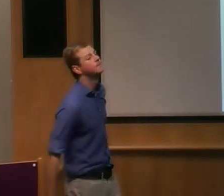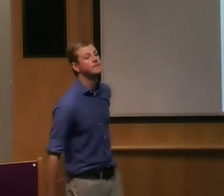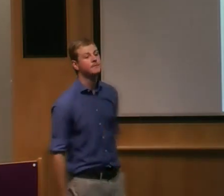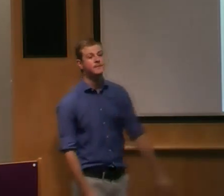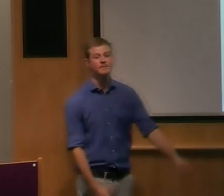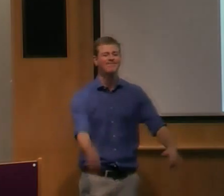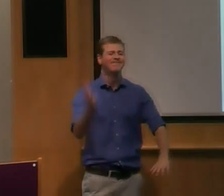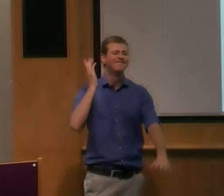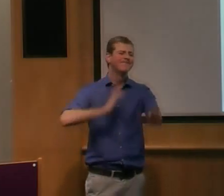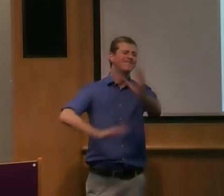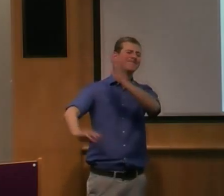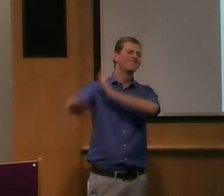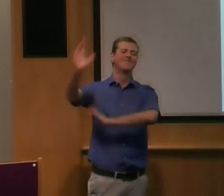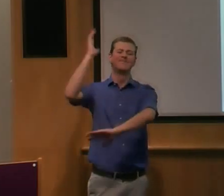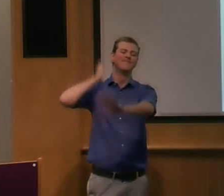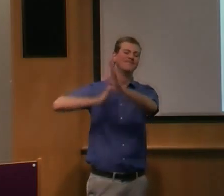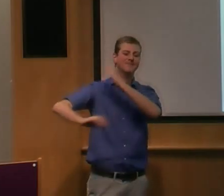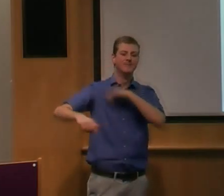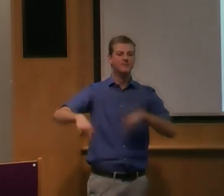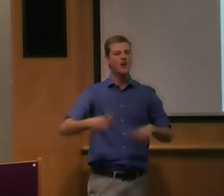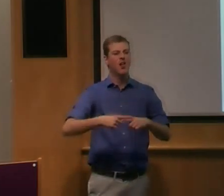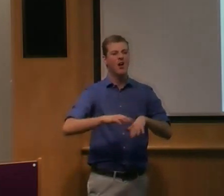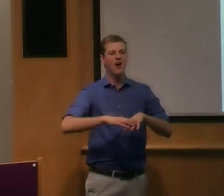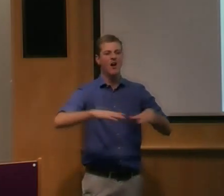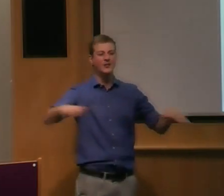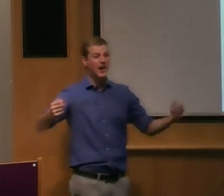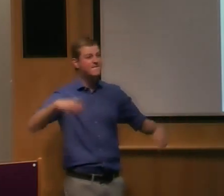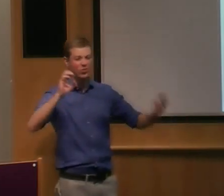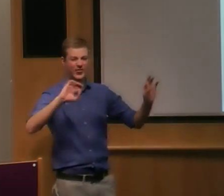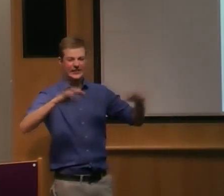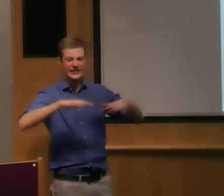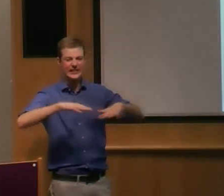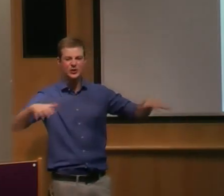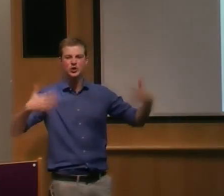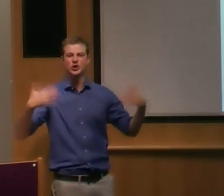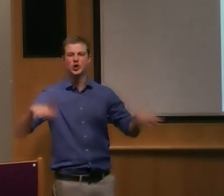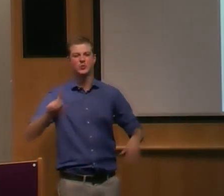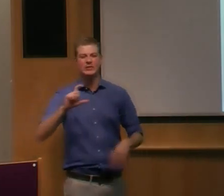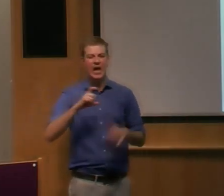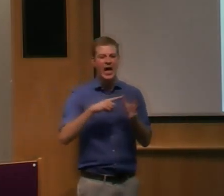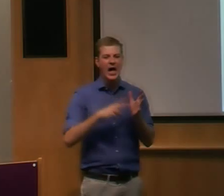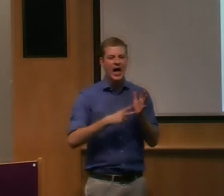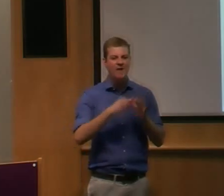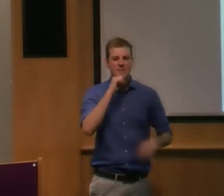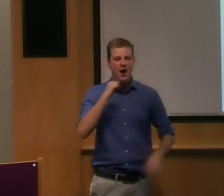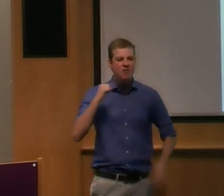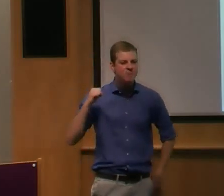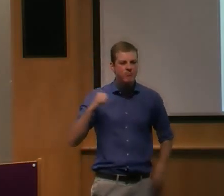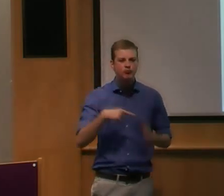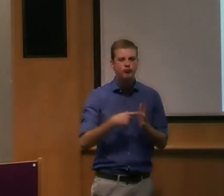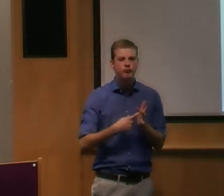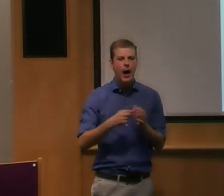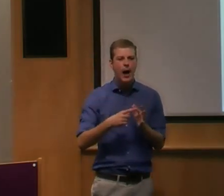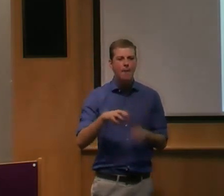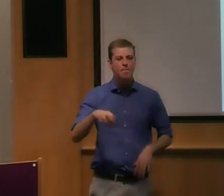deaf community. But globalisation is part of threats. Globalisation is something that has